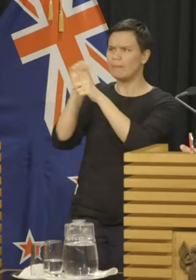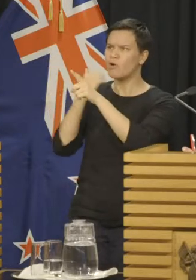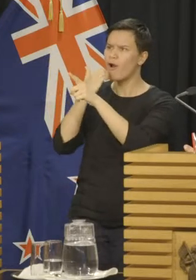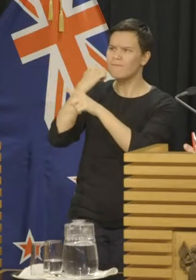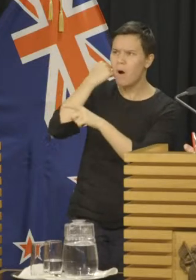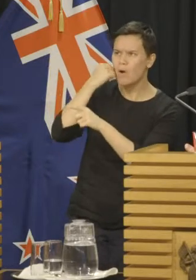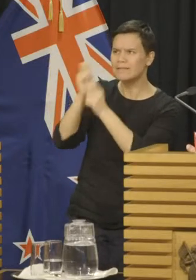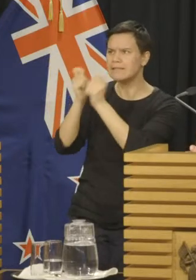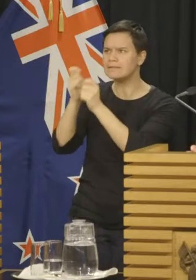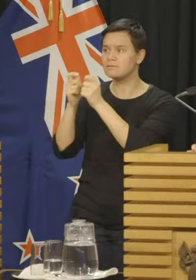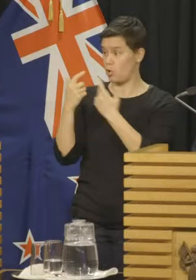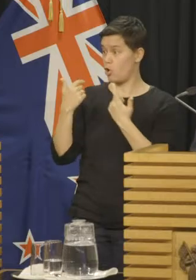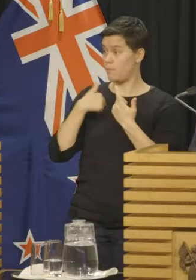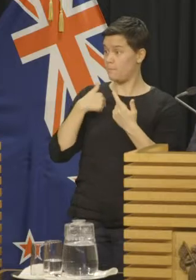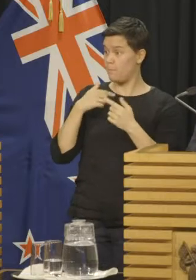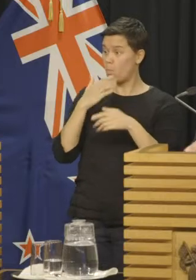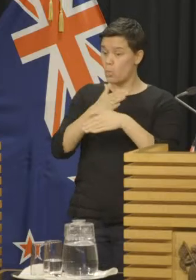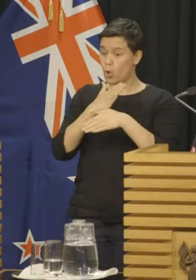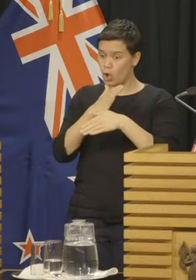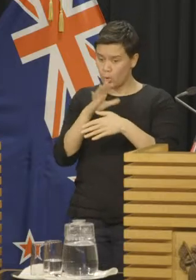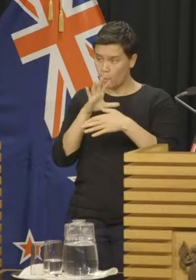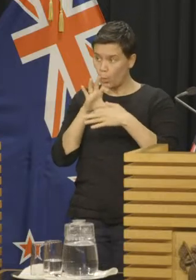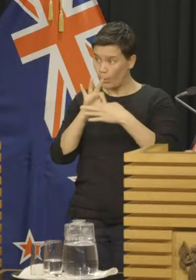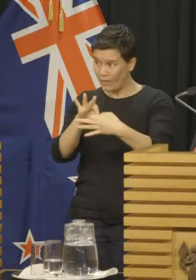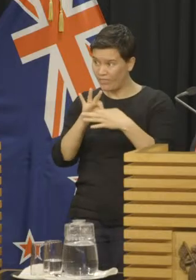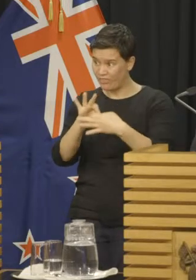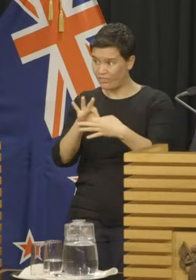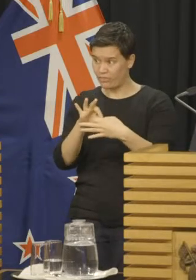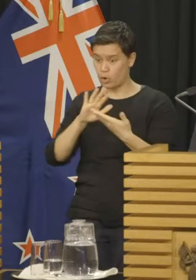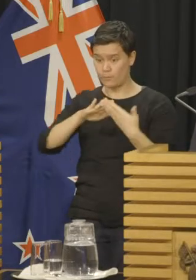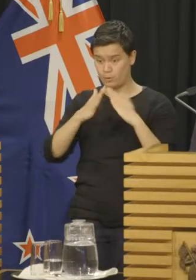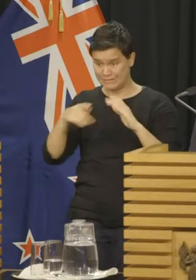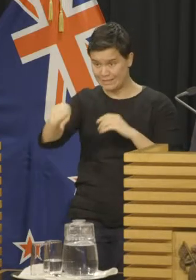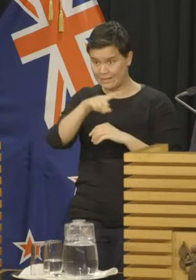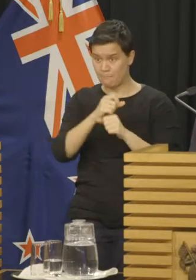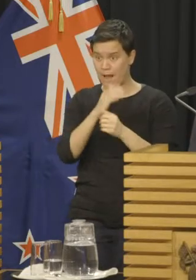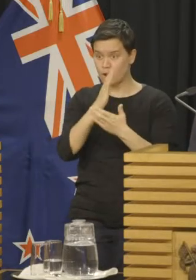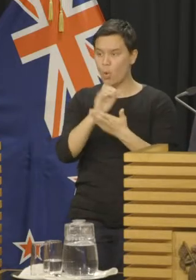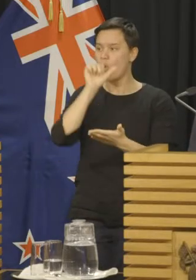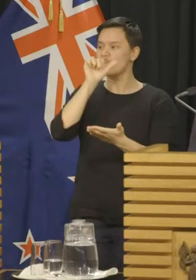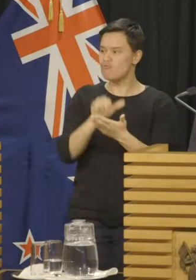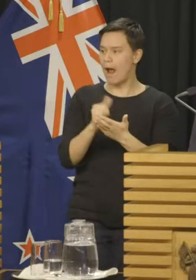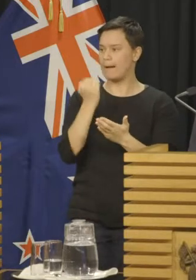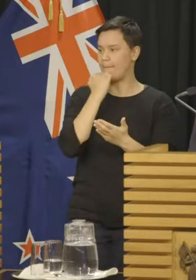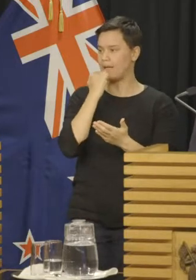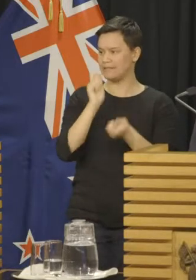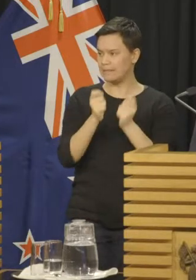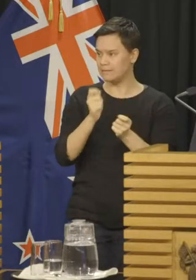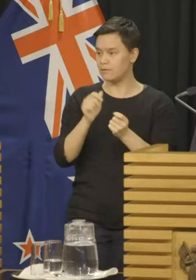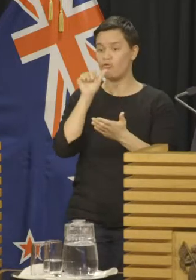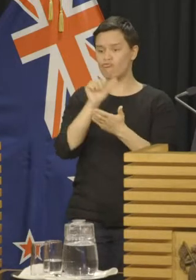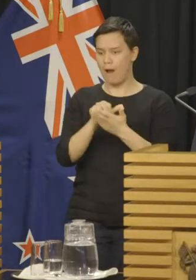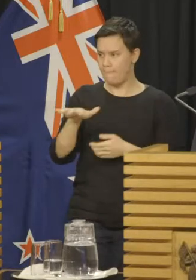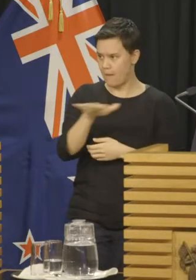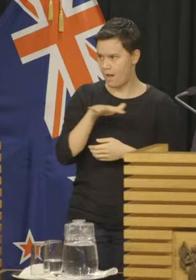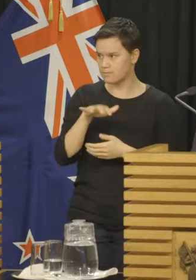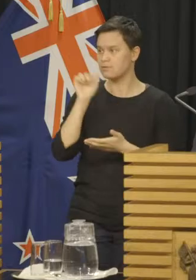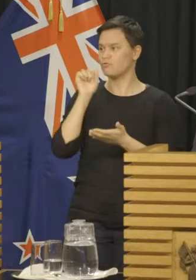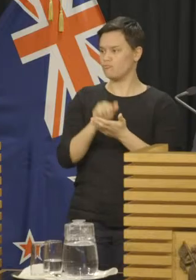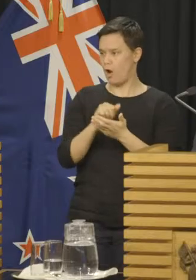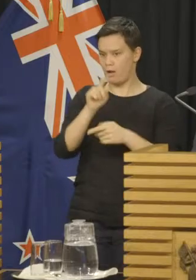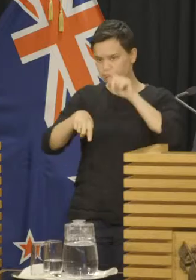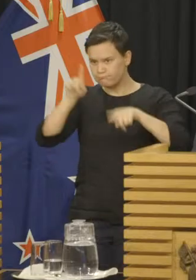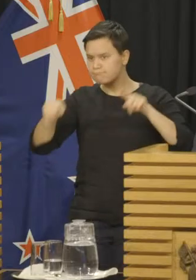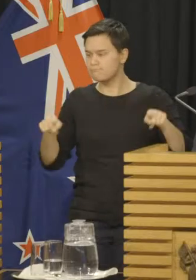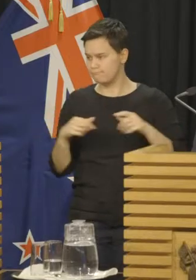health to make sure that our community sampling is sufficient to give us that degree of confidence. Only 280